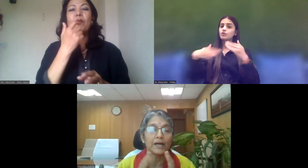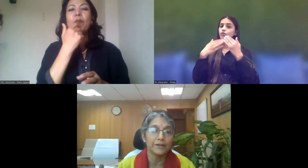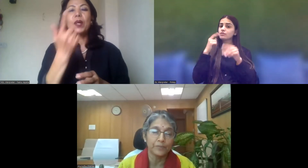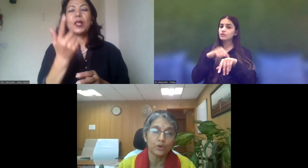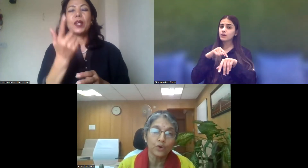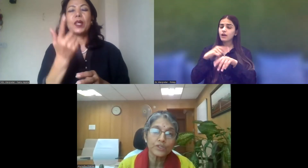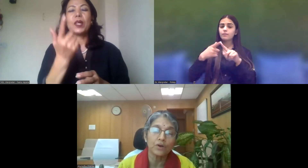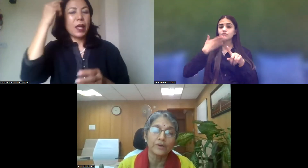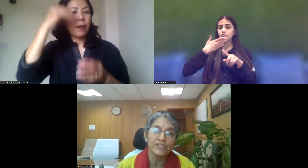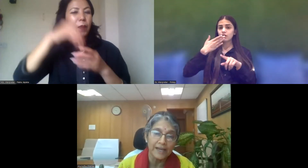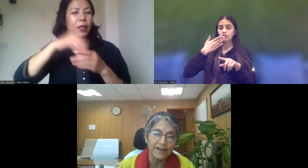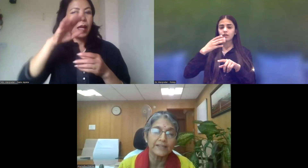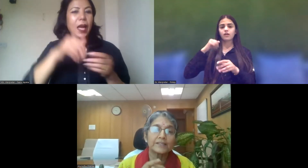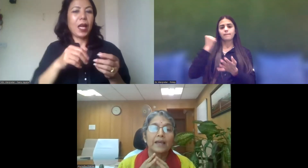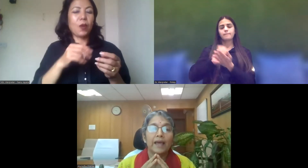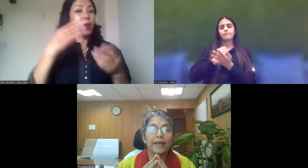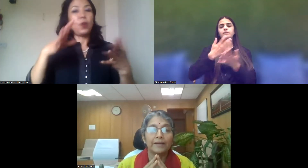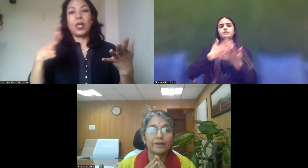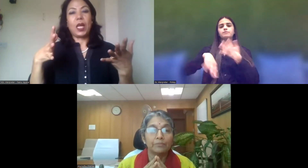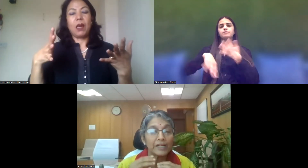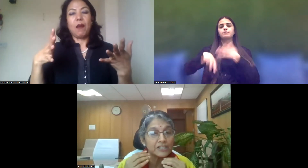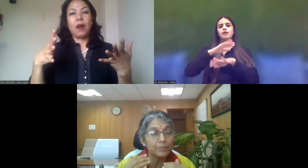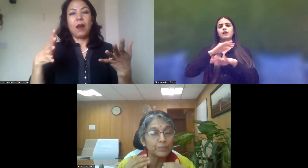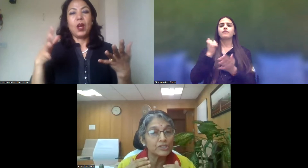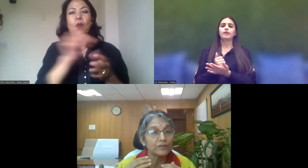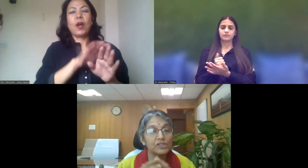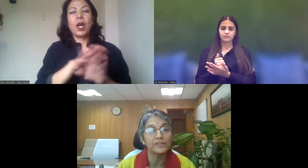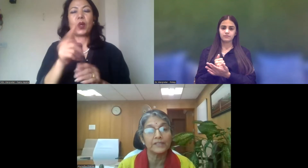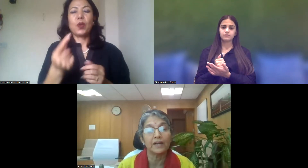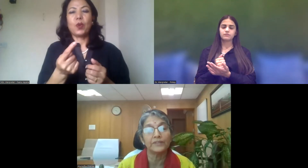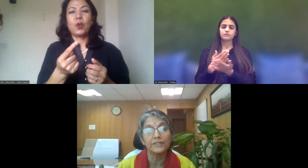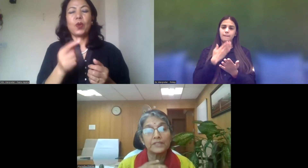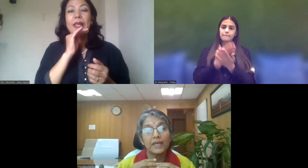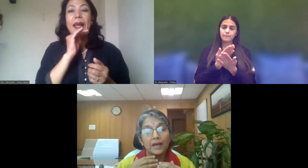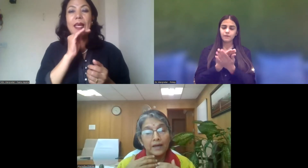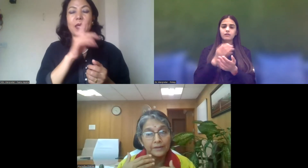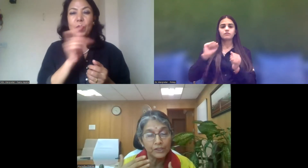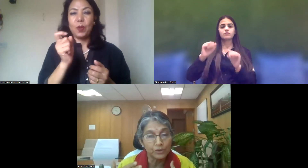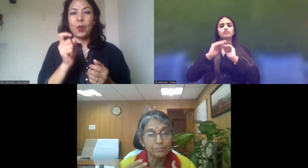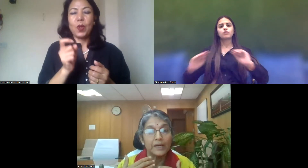good course on child rights and participation of children in governance,